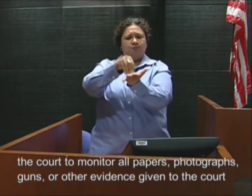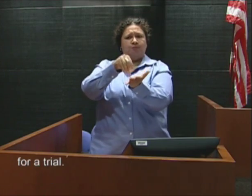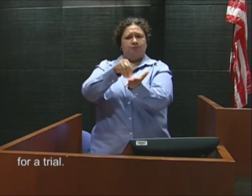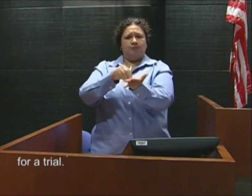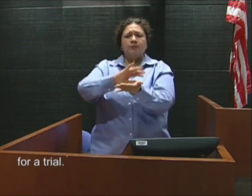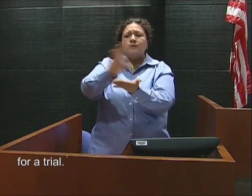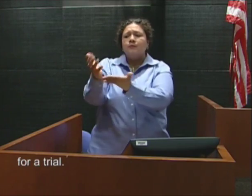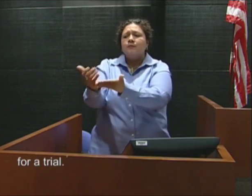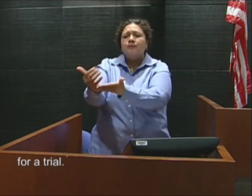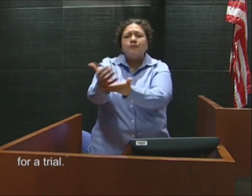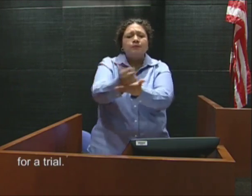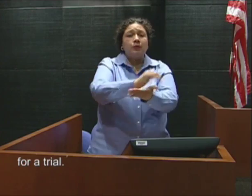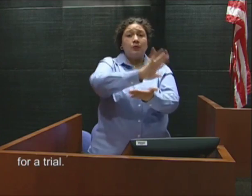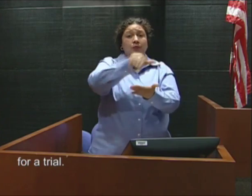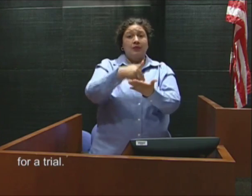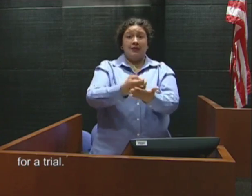to the court for a trial.